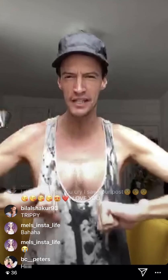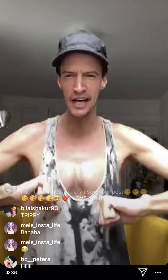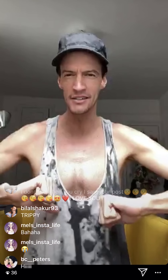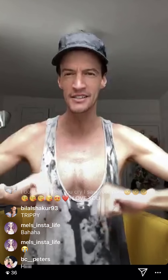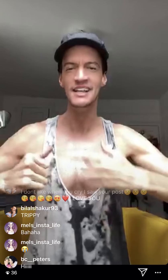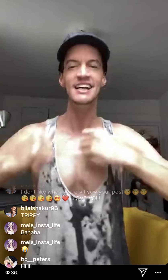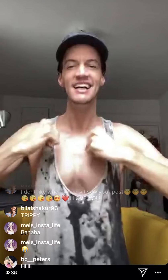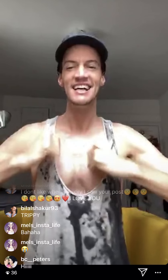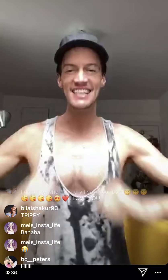self-denial,